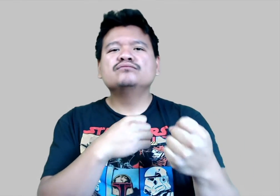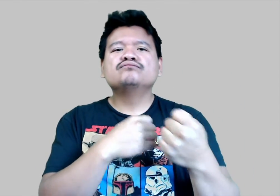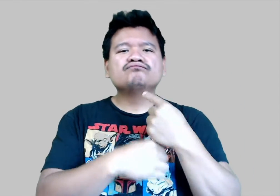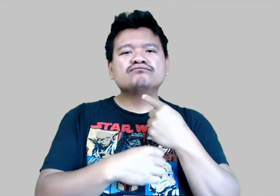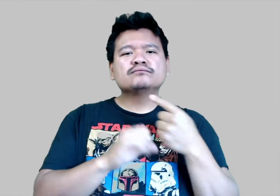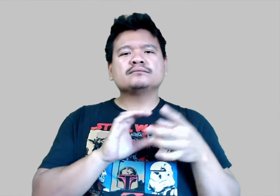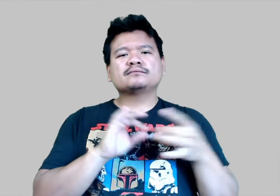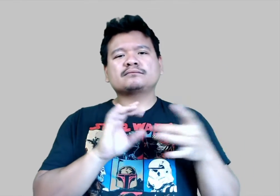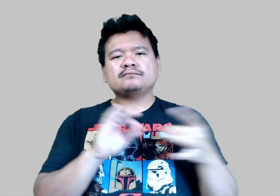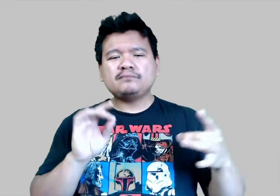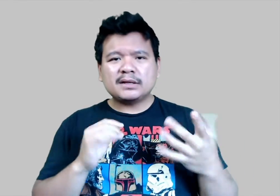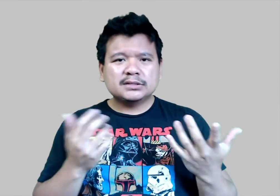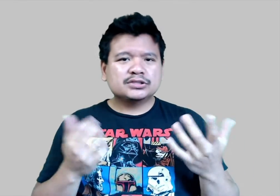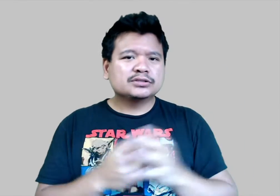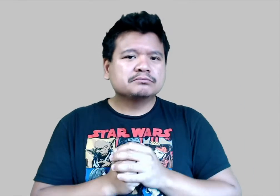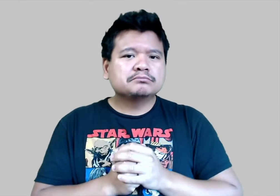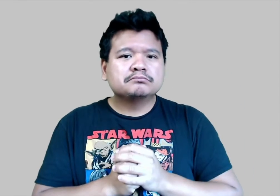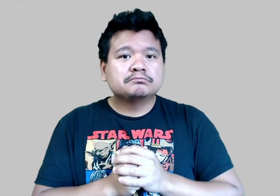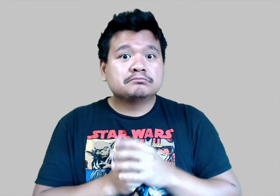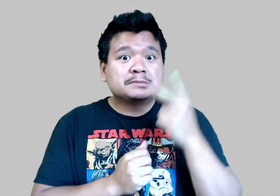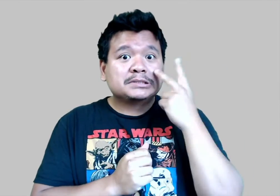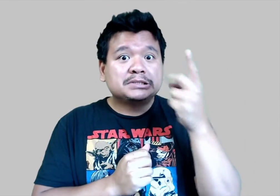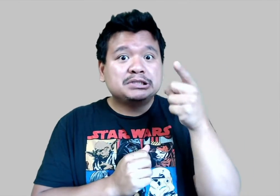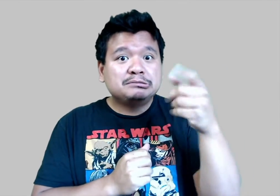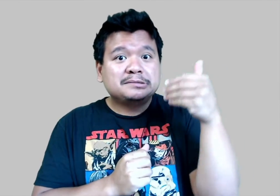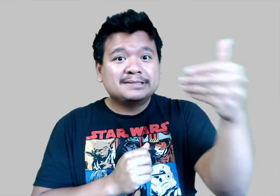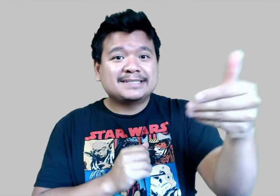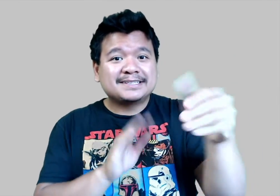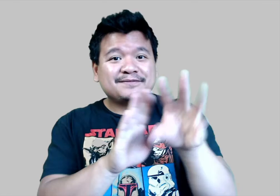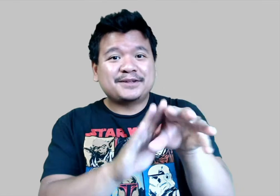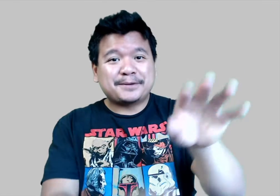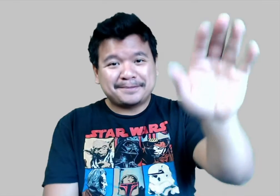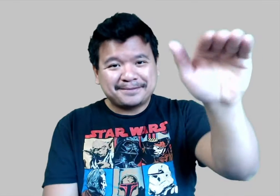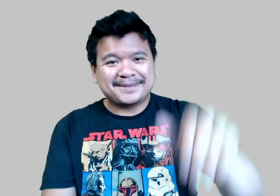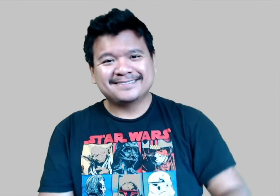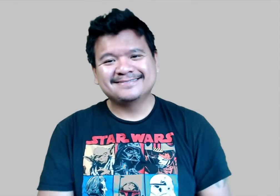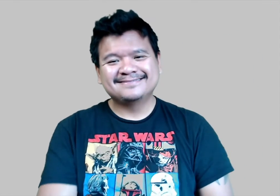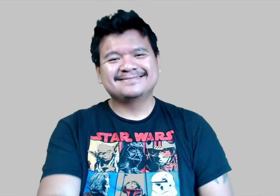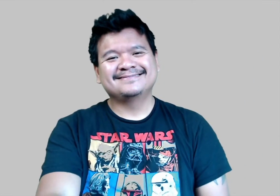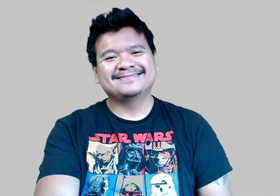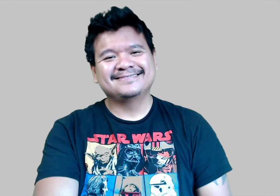message, send me a message, and I'll see you guys at the next video.